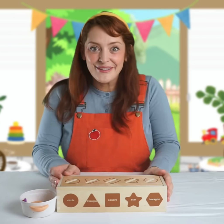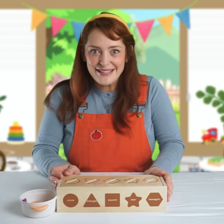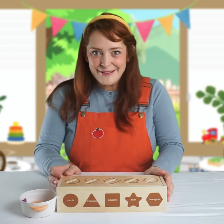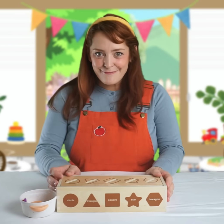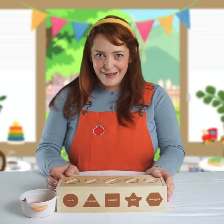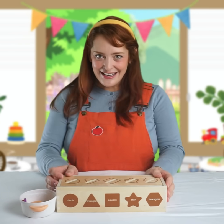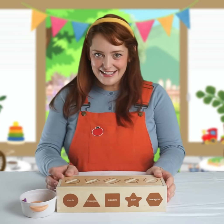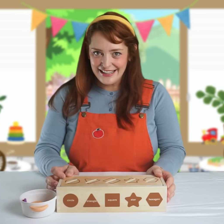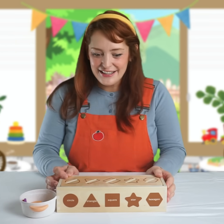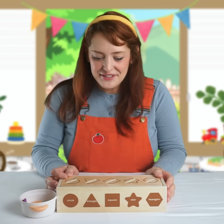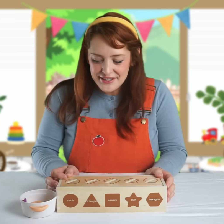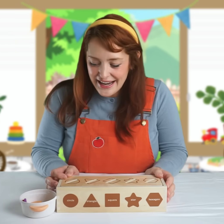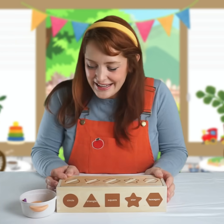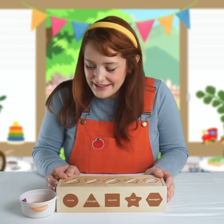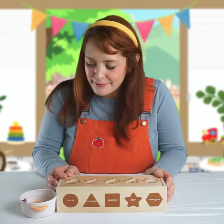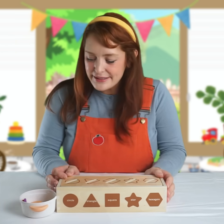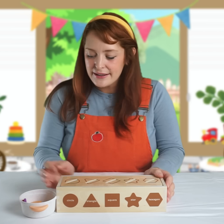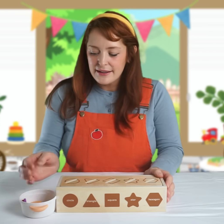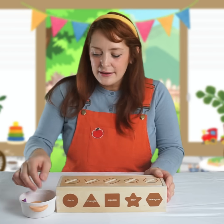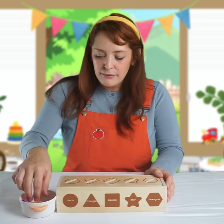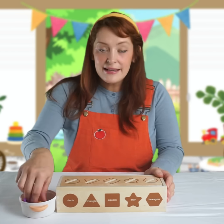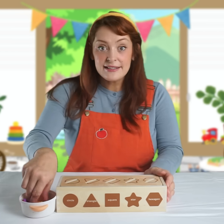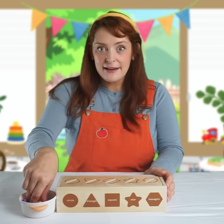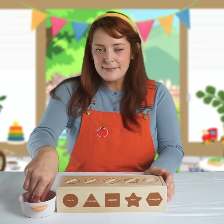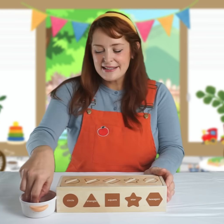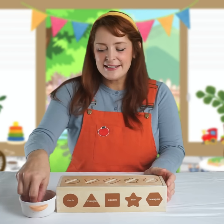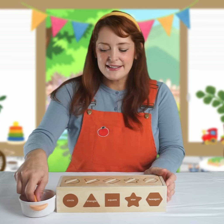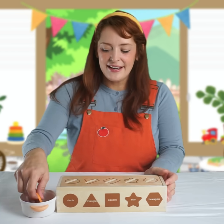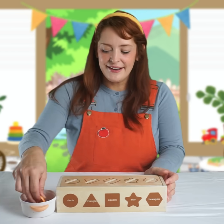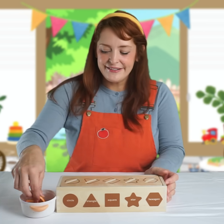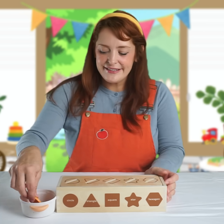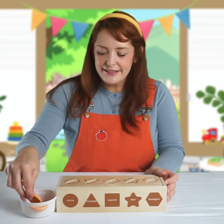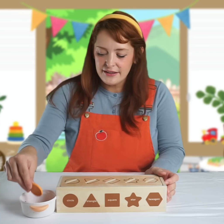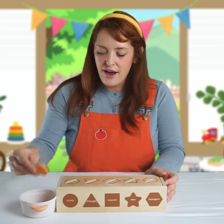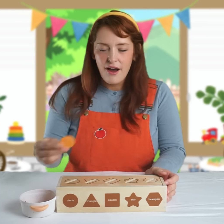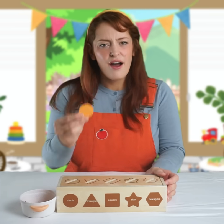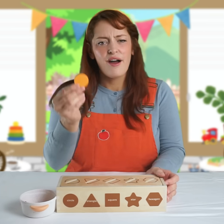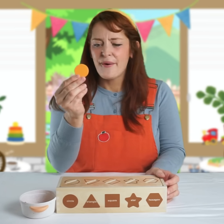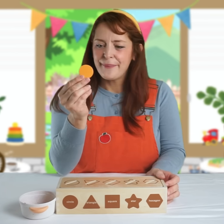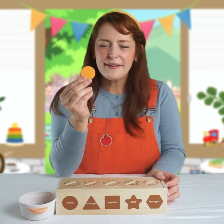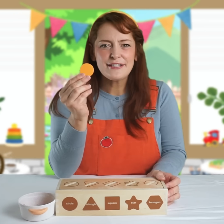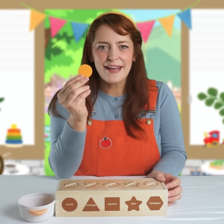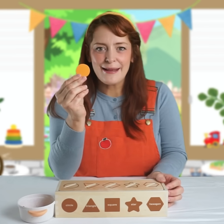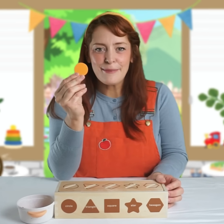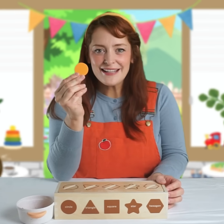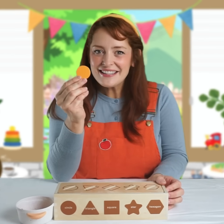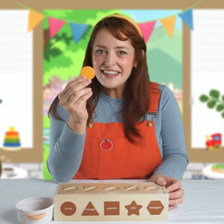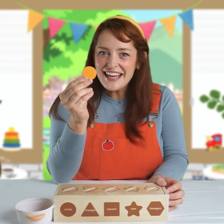these amazing shapes. Where shall we start? What shape is